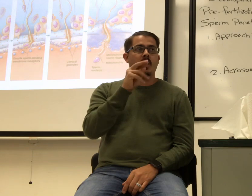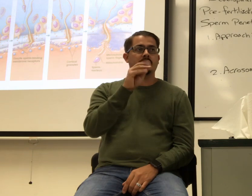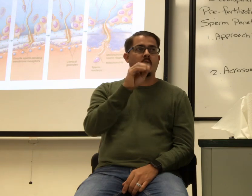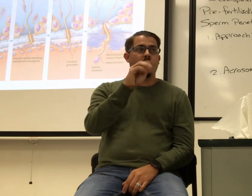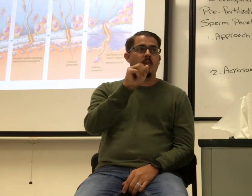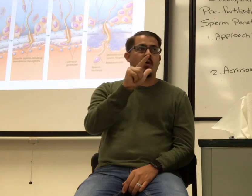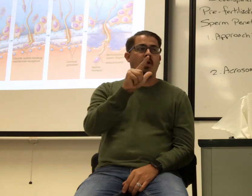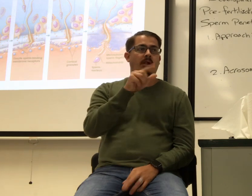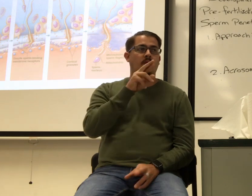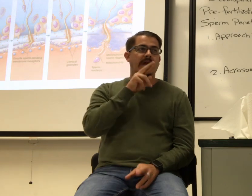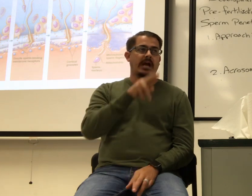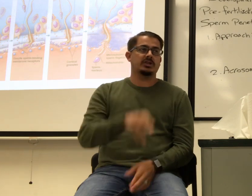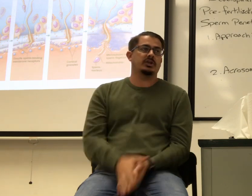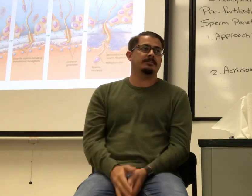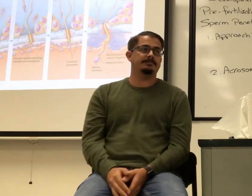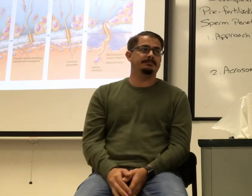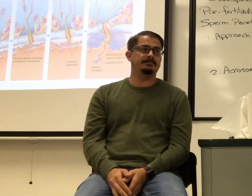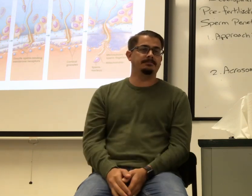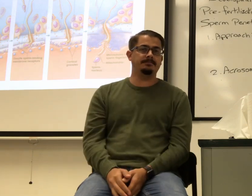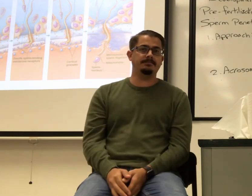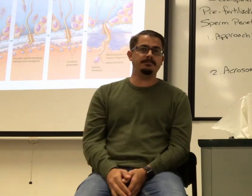reaction.